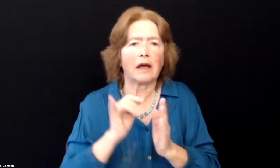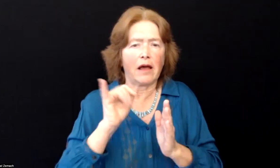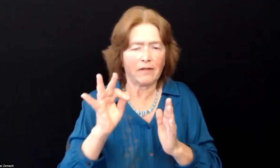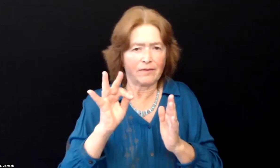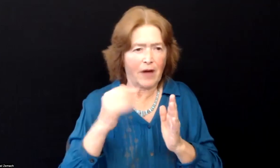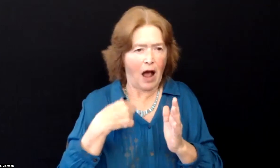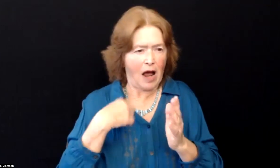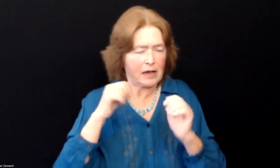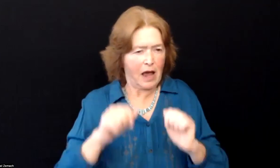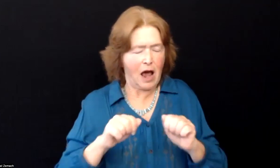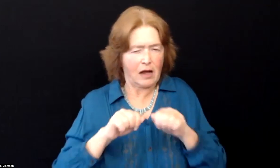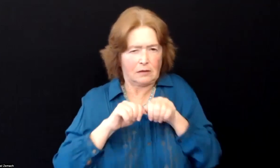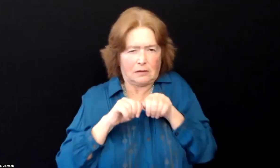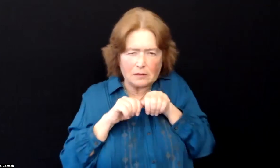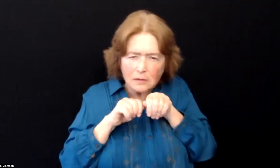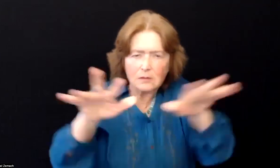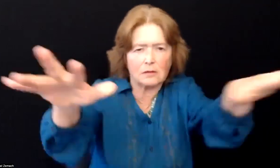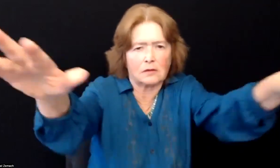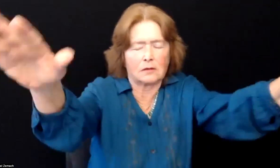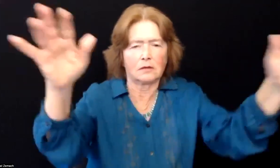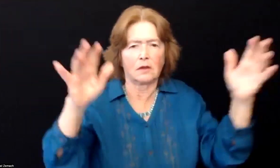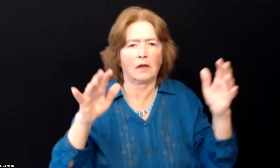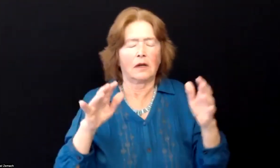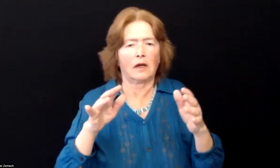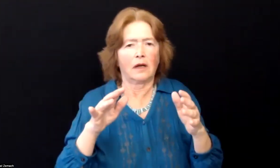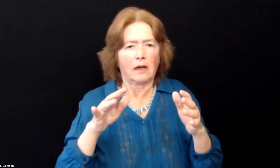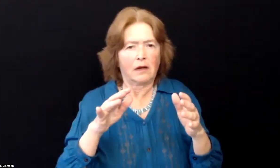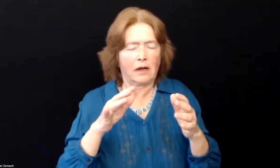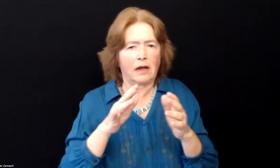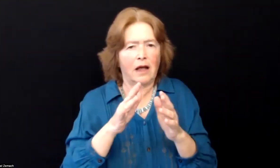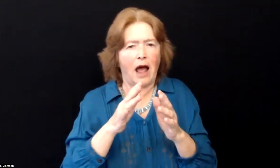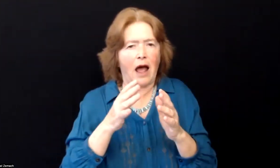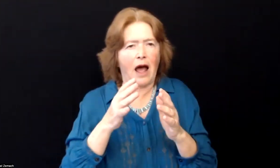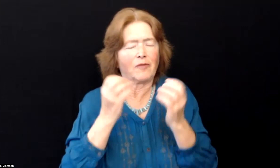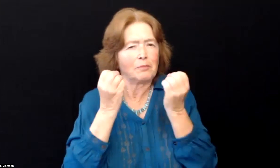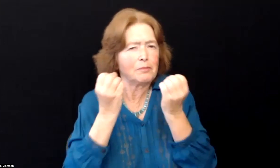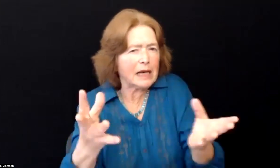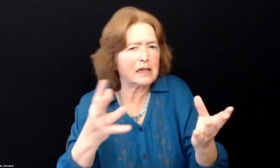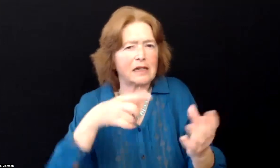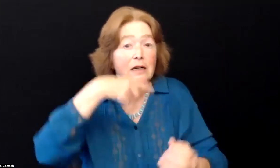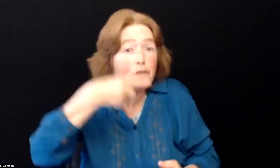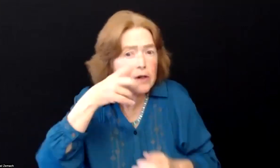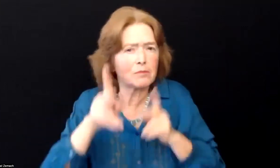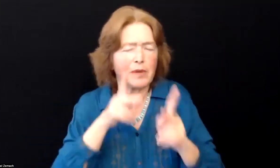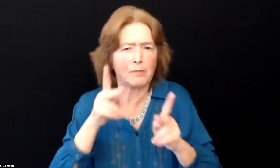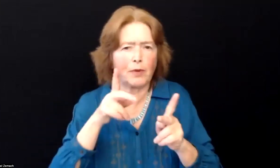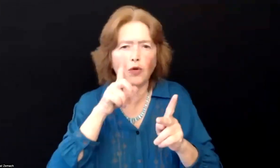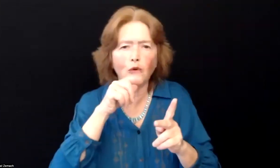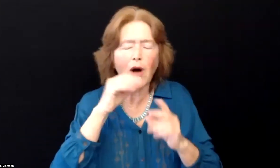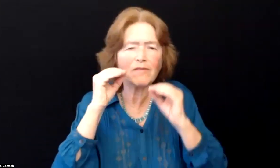is if I can get this book out there and have just the